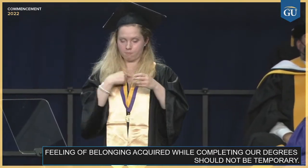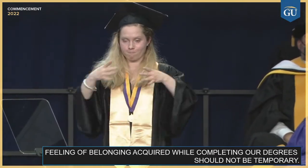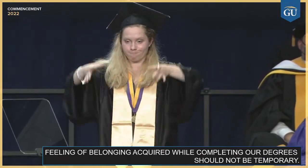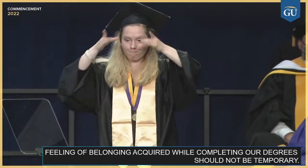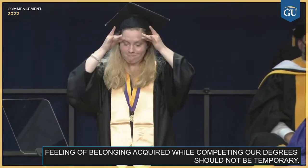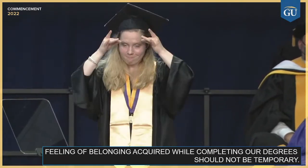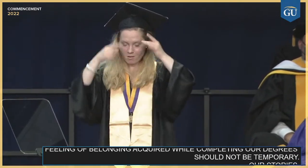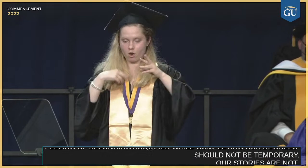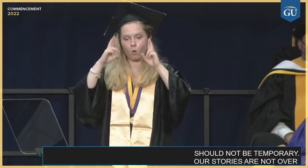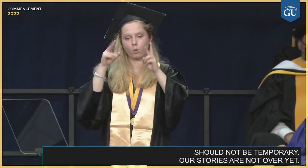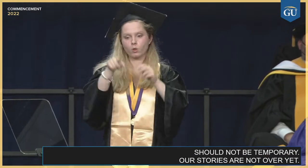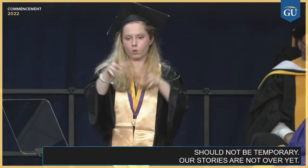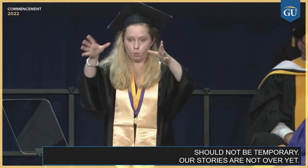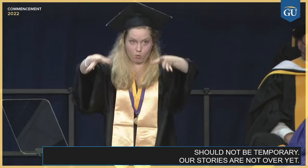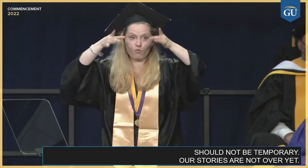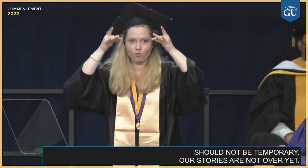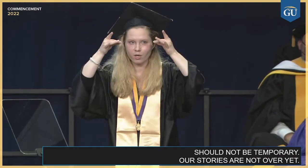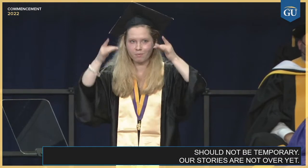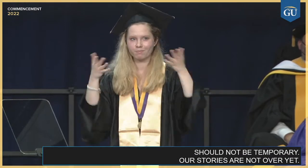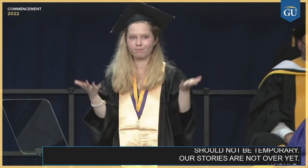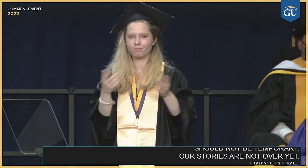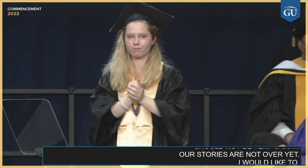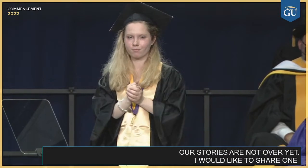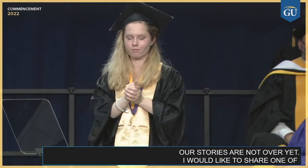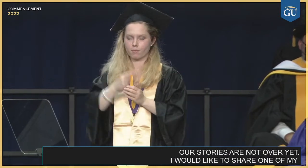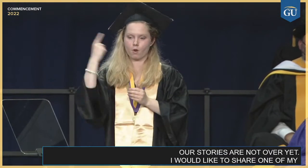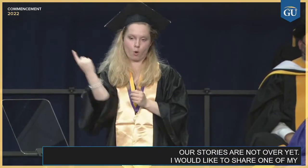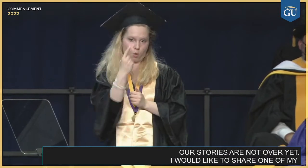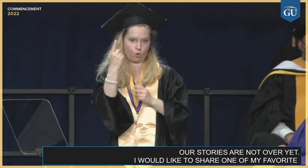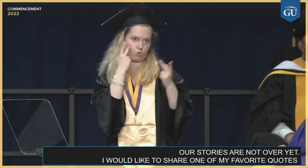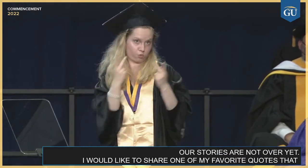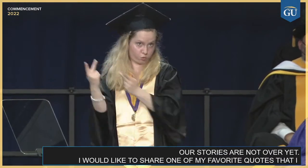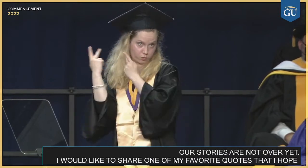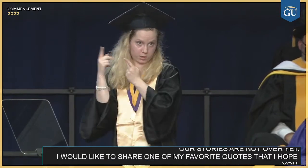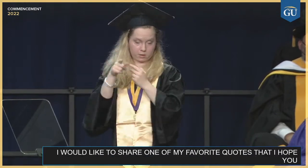I would like to share one of my favorite quotes that I hope that you will always remember.